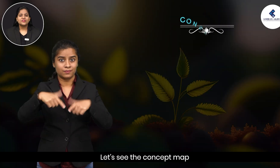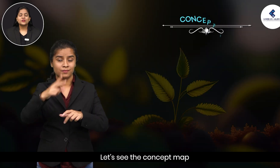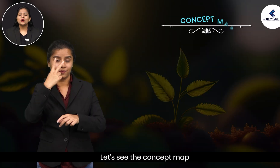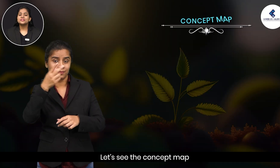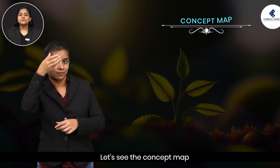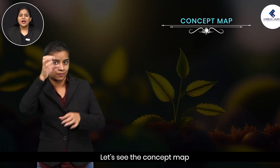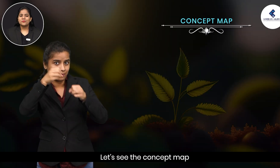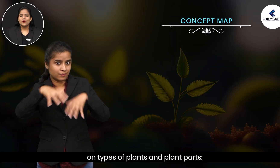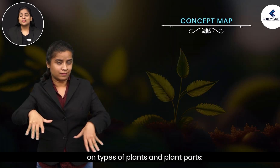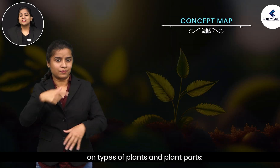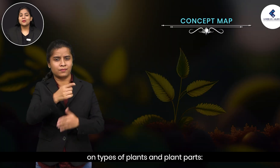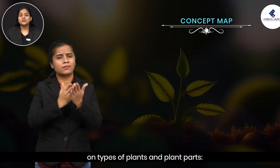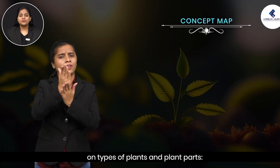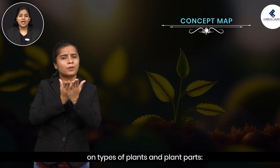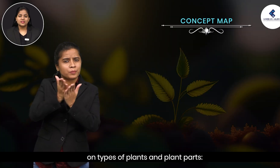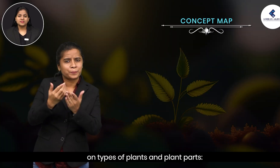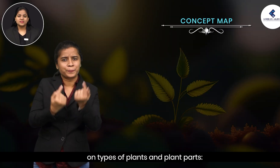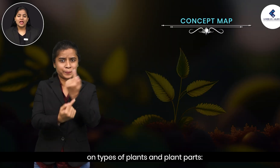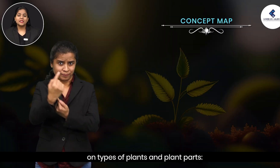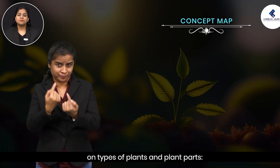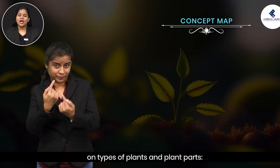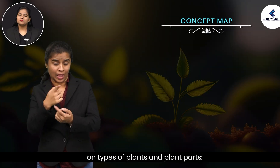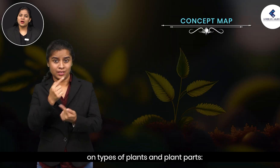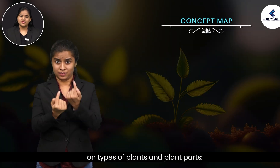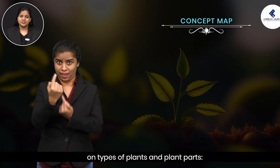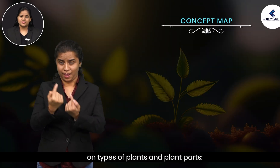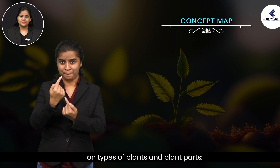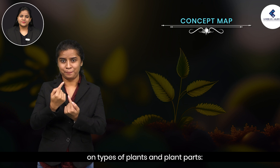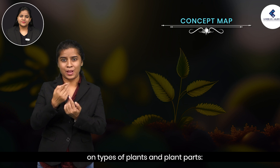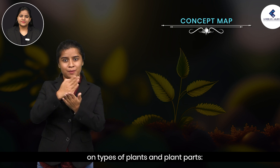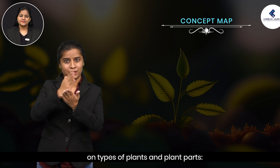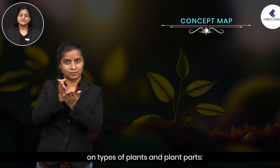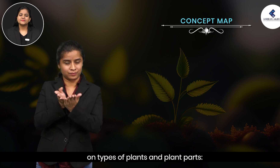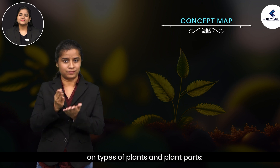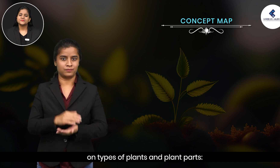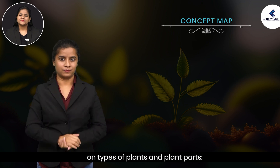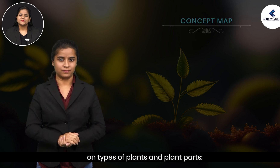Let's see the concept map on types of plants and plant parts.